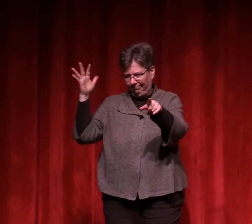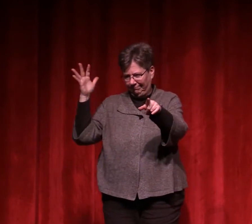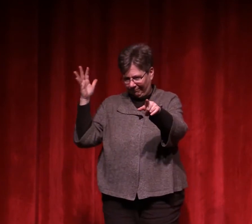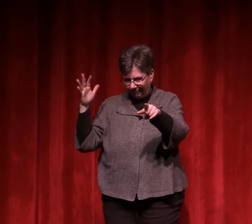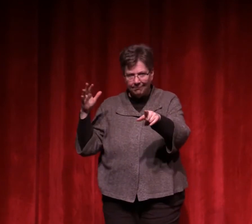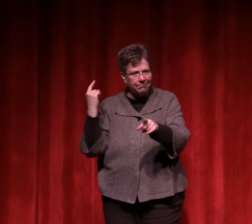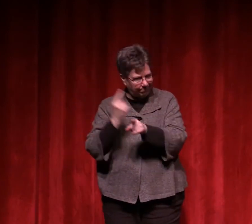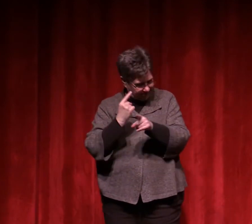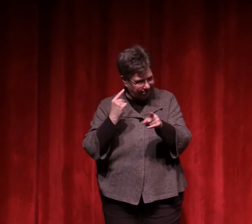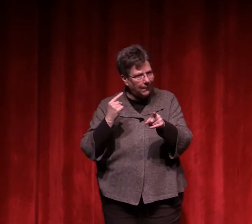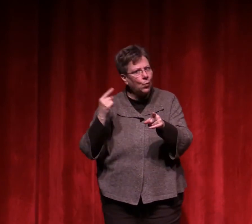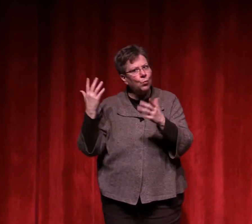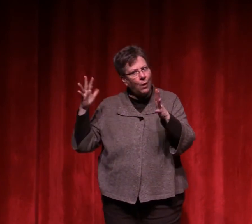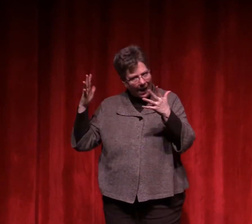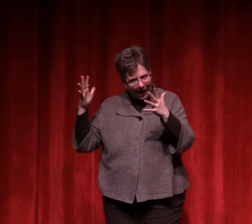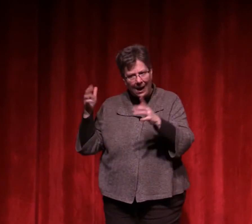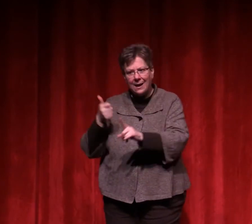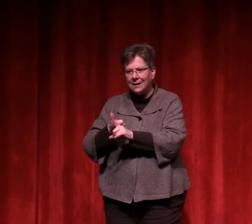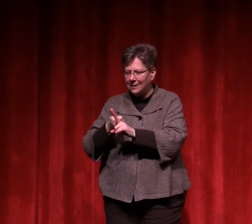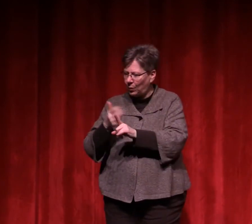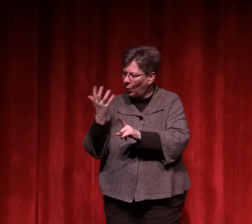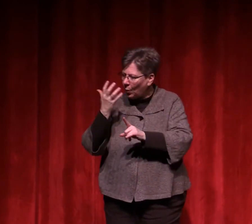damn straight.